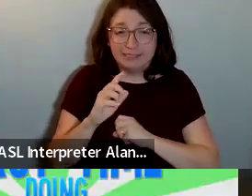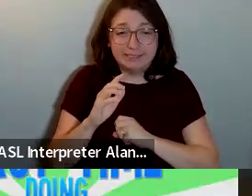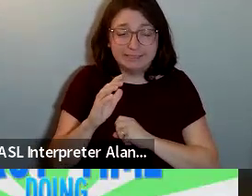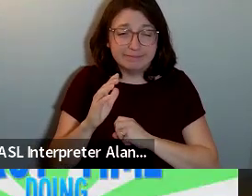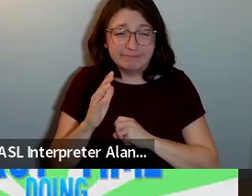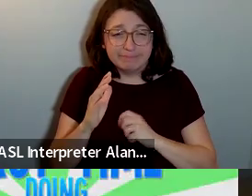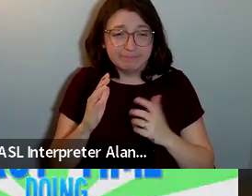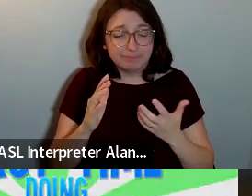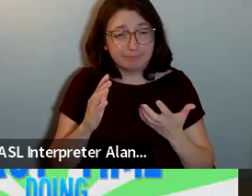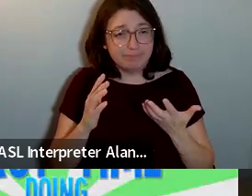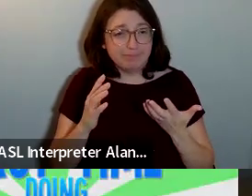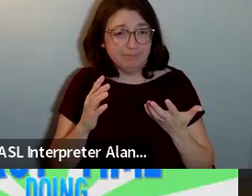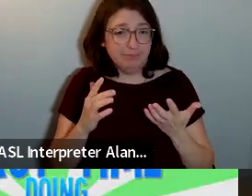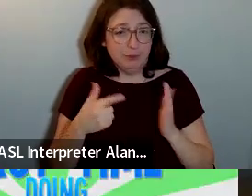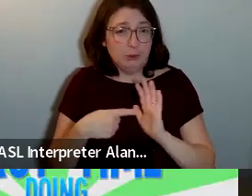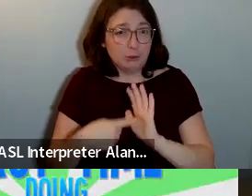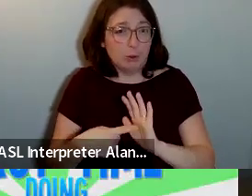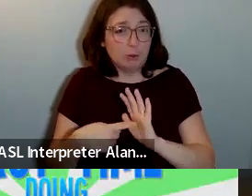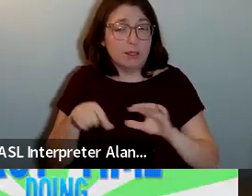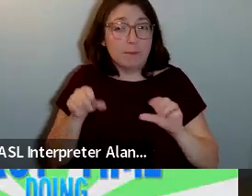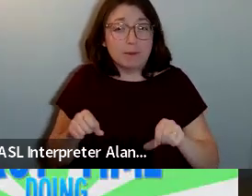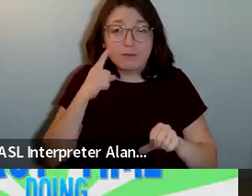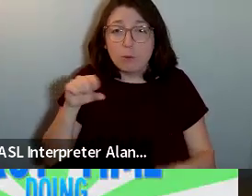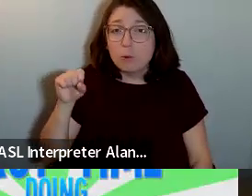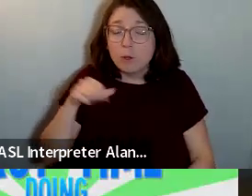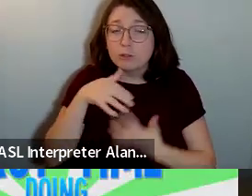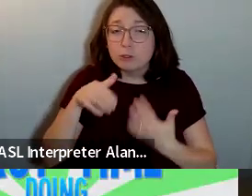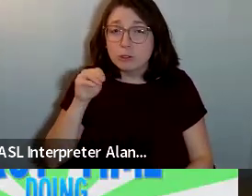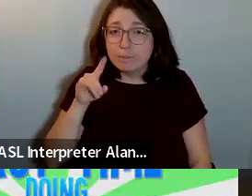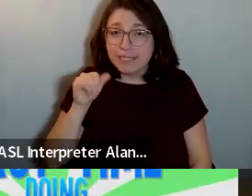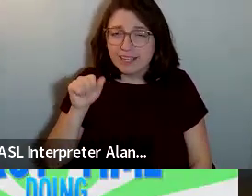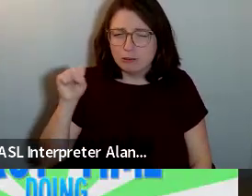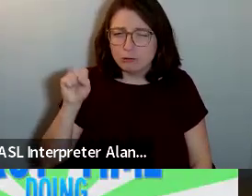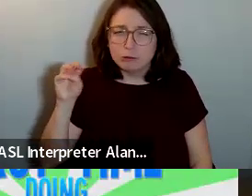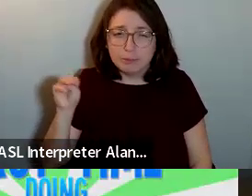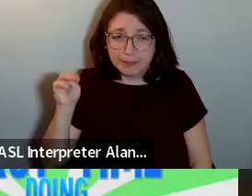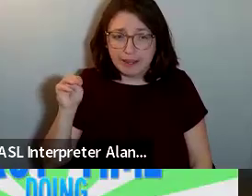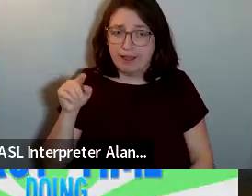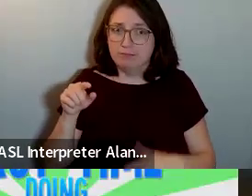the potential for social media to talk up the possibilities of